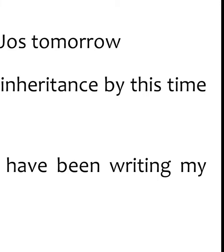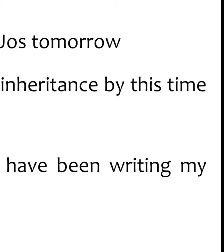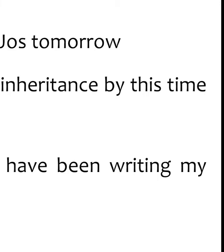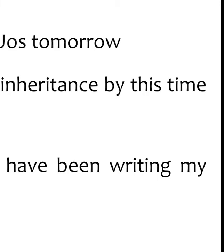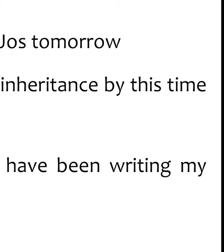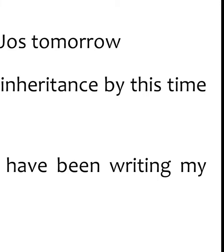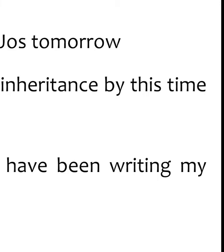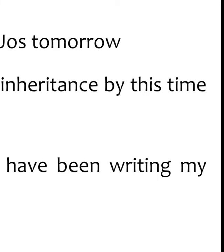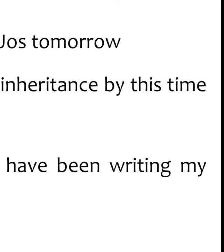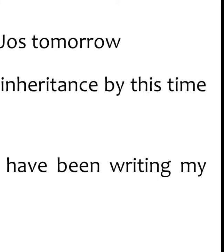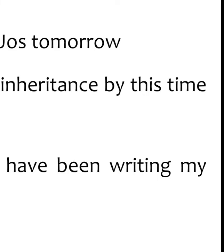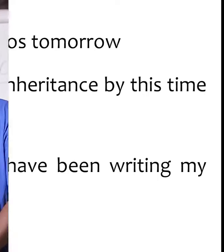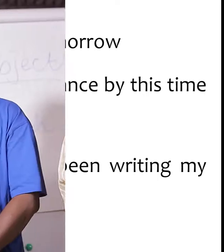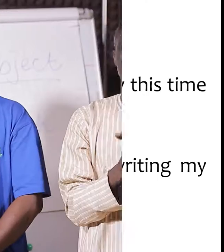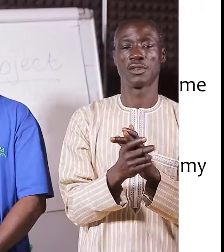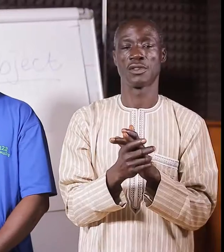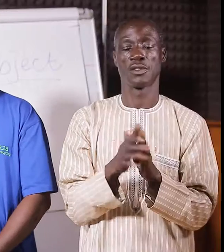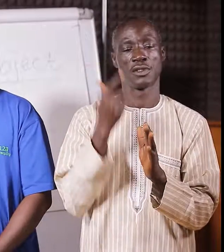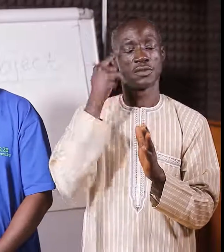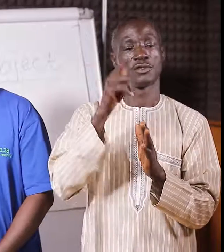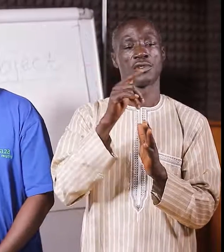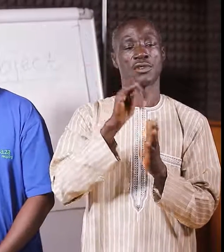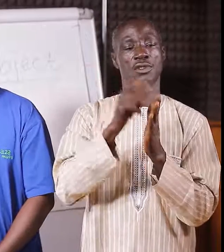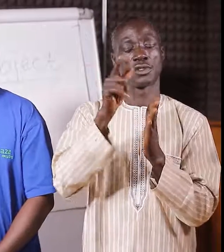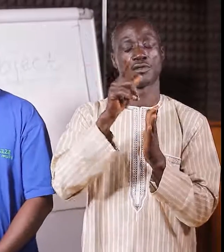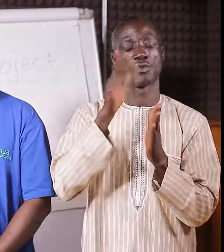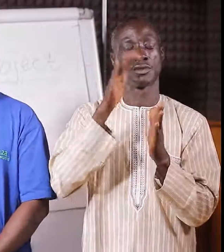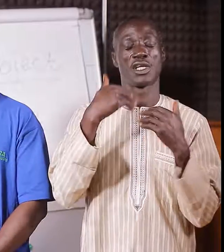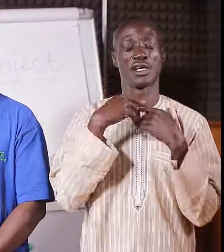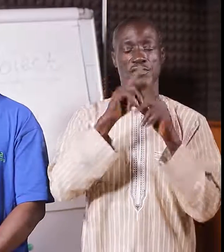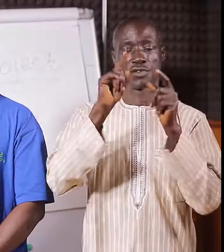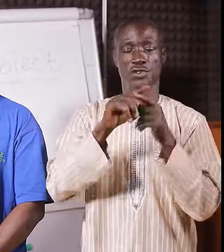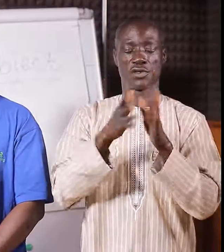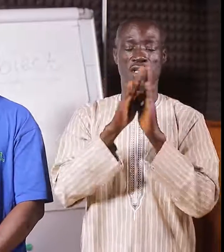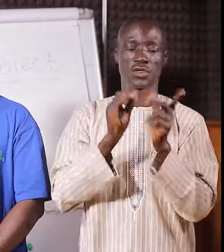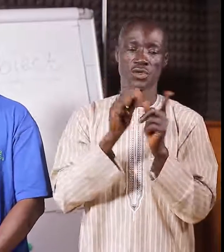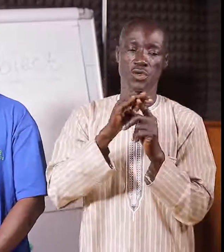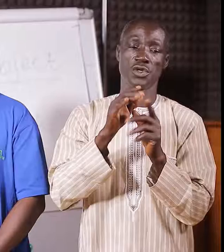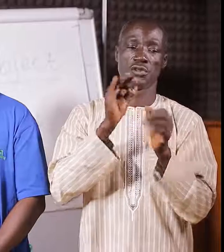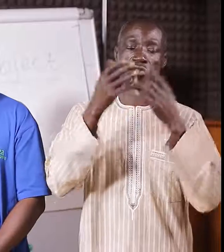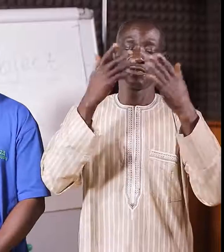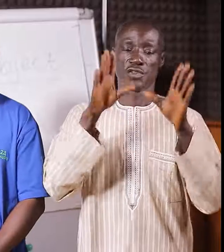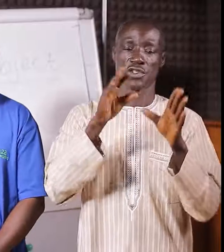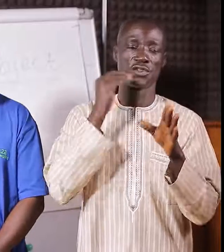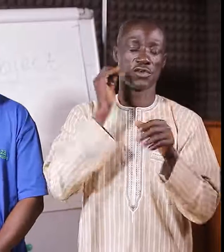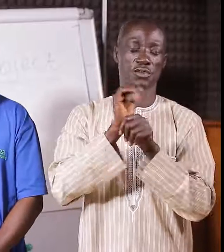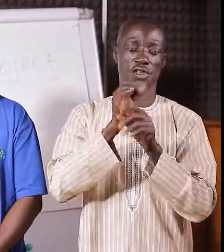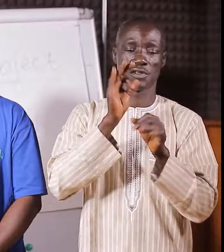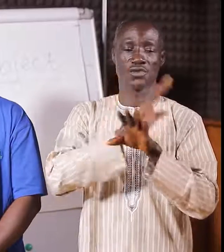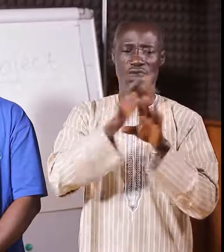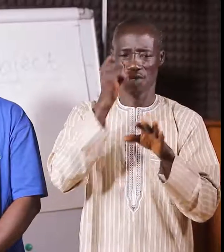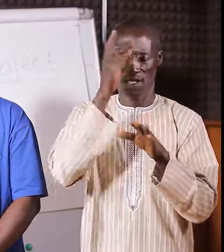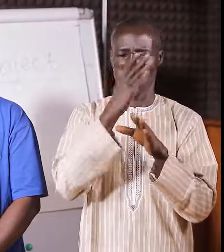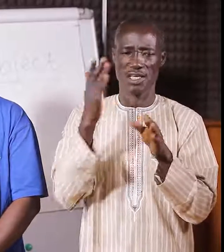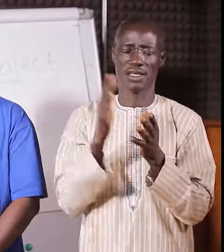assignments. For those of you who will have questions to ask or those of you who don't understand any segment